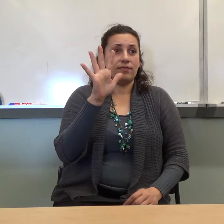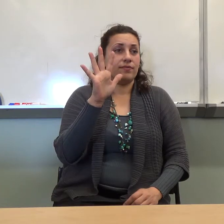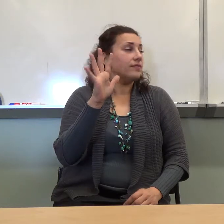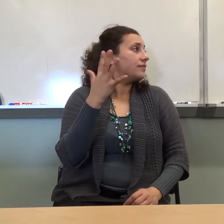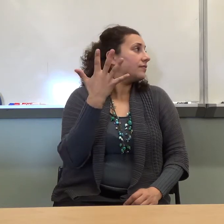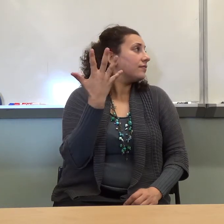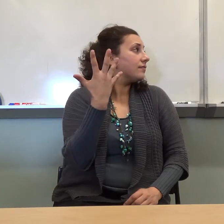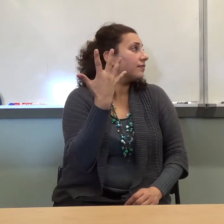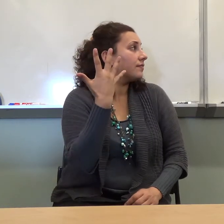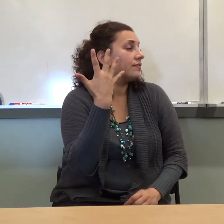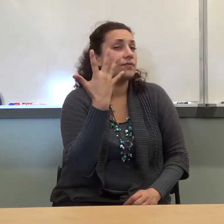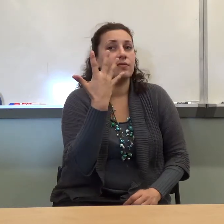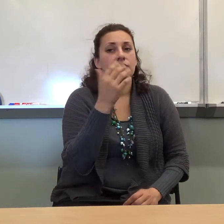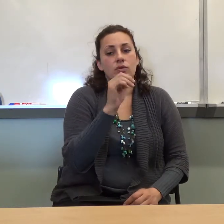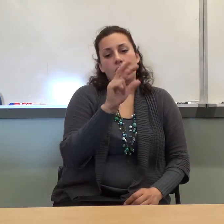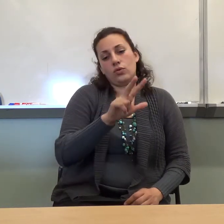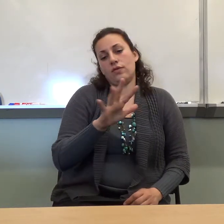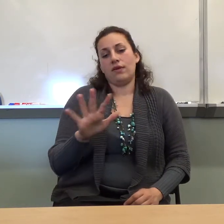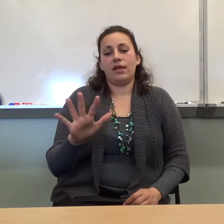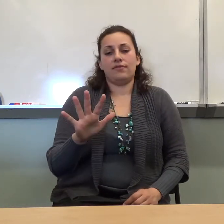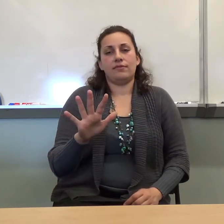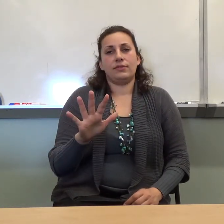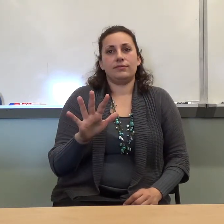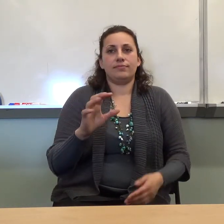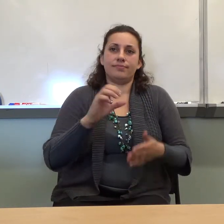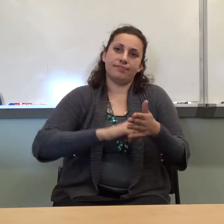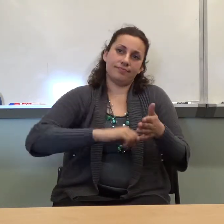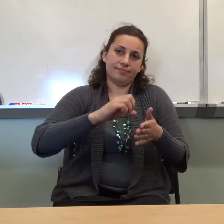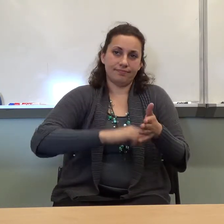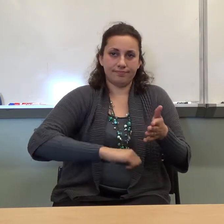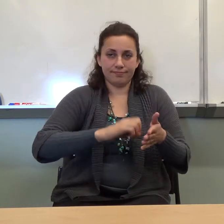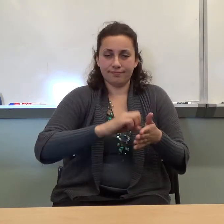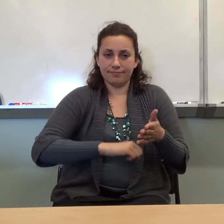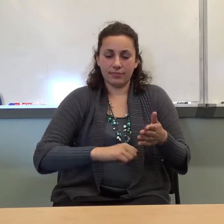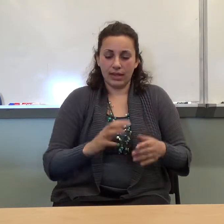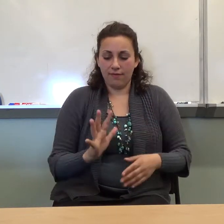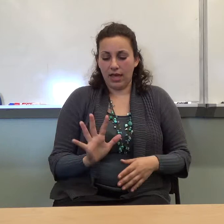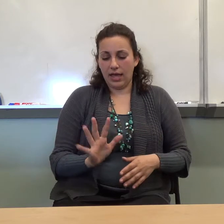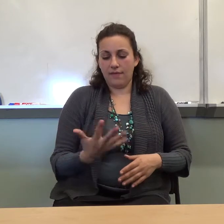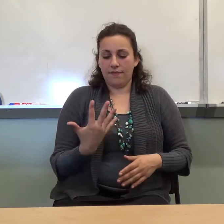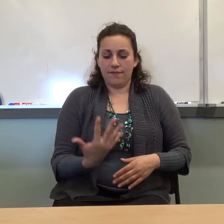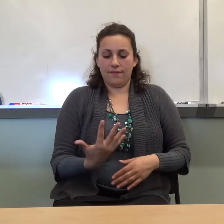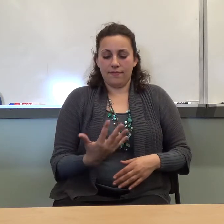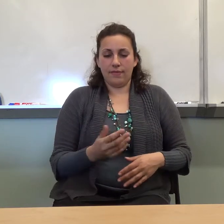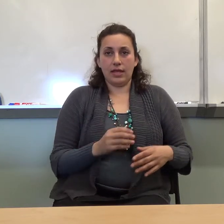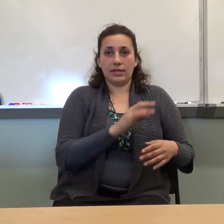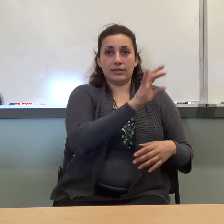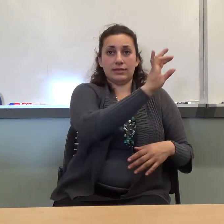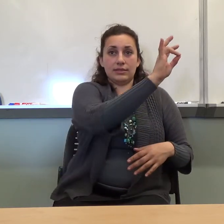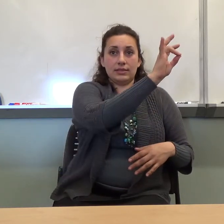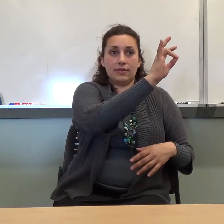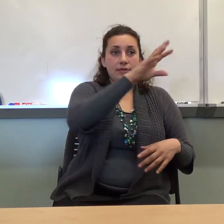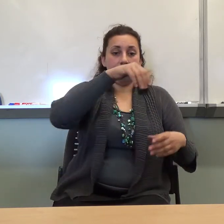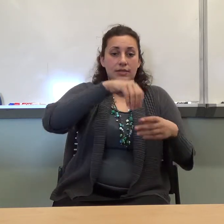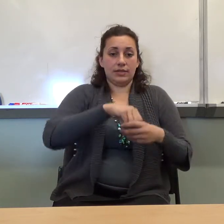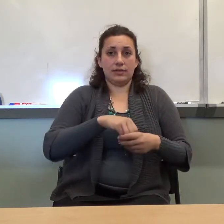Okay, that's a 35. All right, here we go. 5 remainder, bring down, 7 into 50.